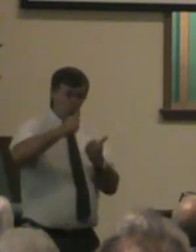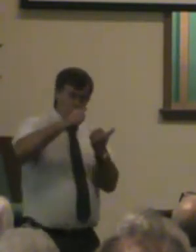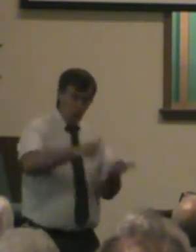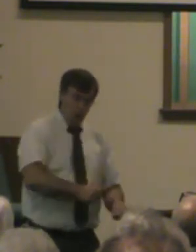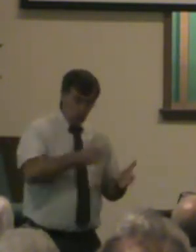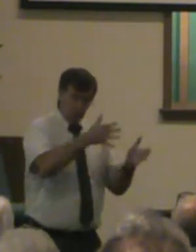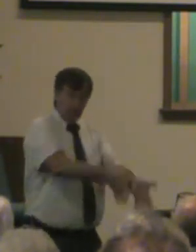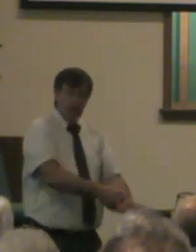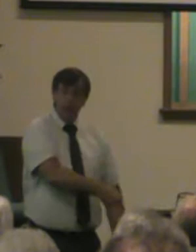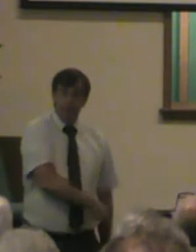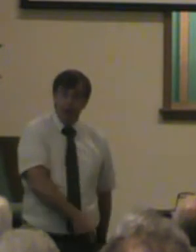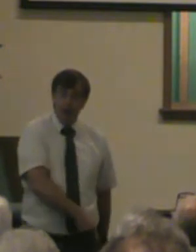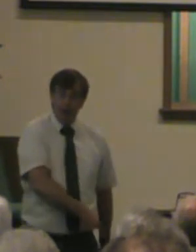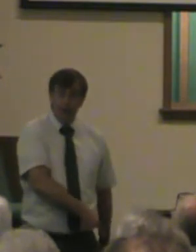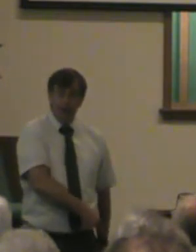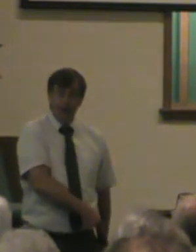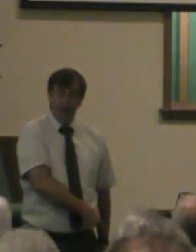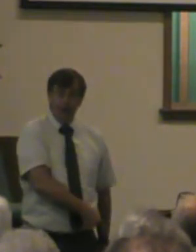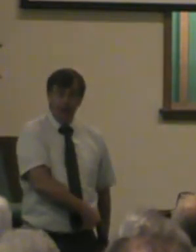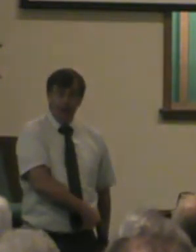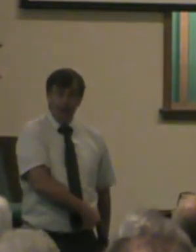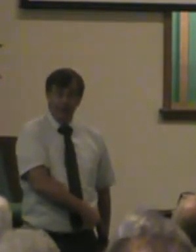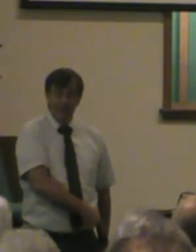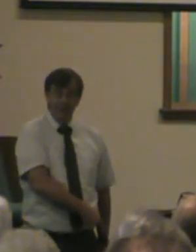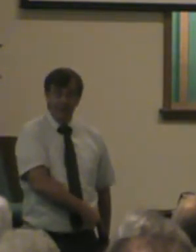leave you there.